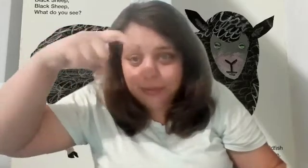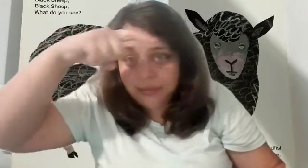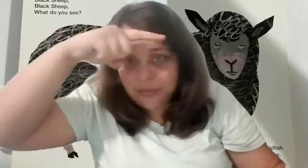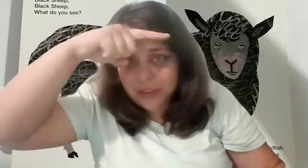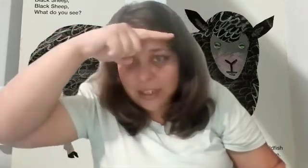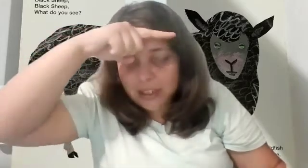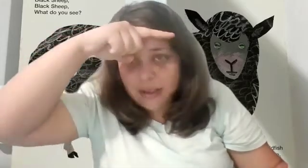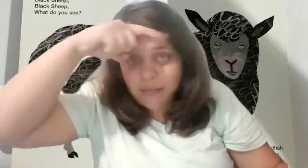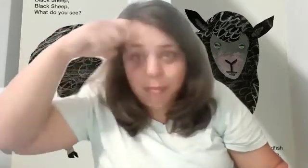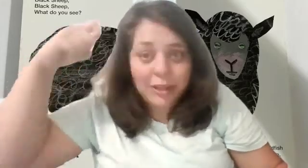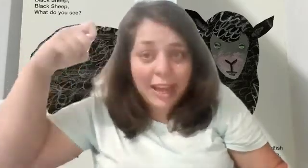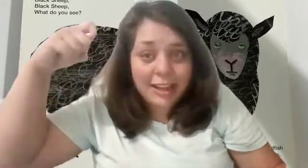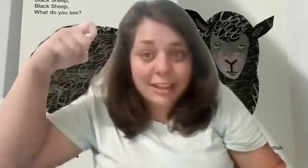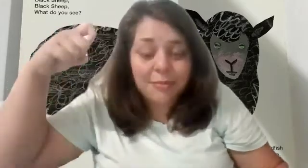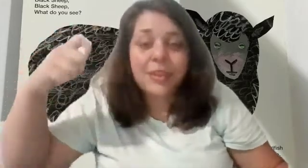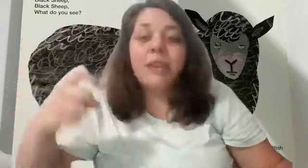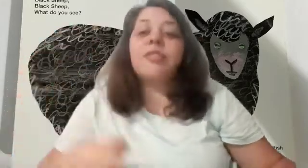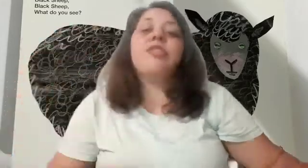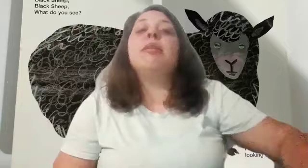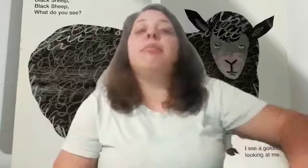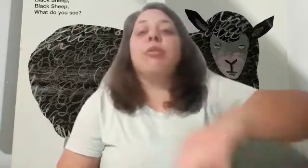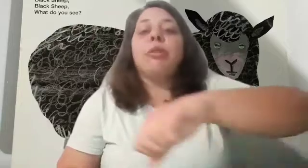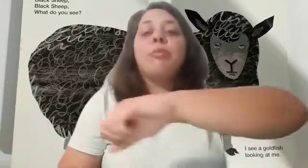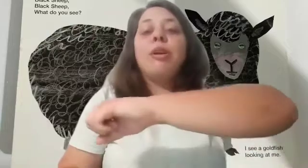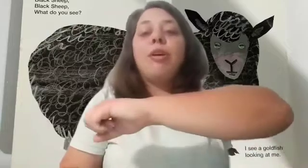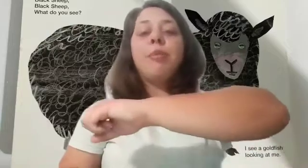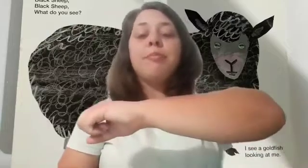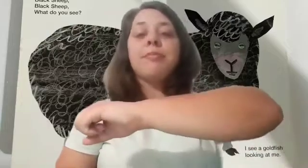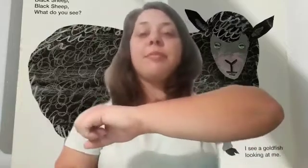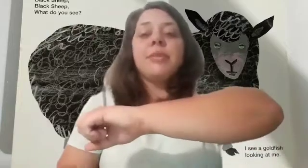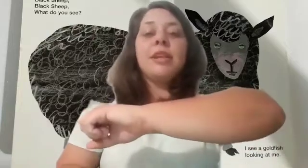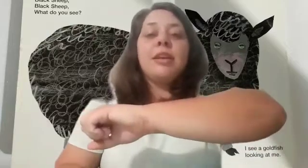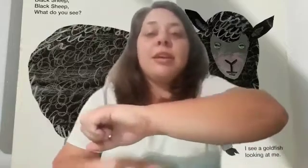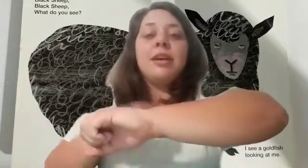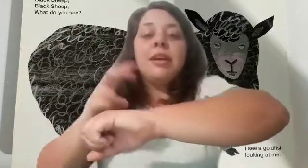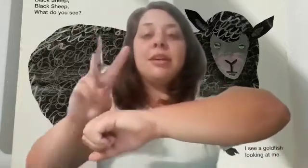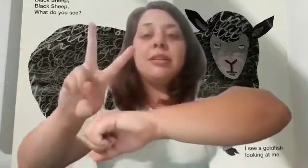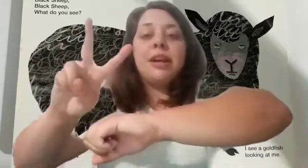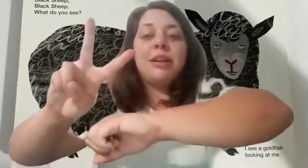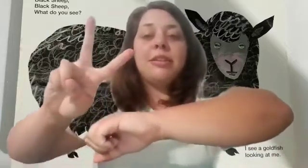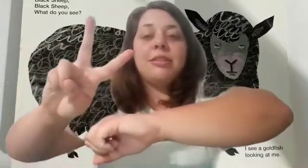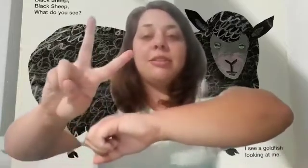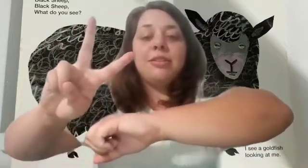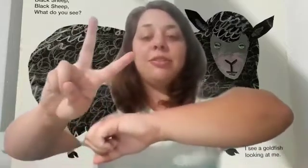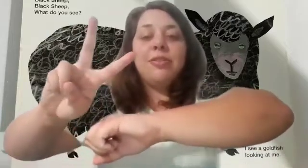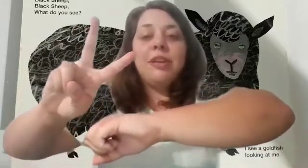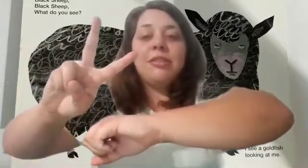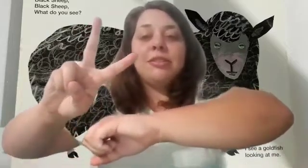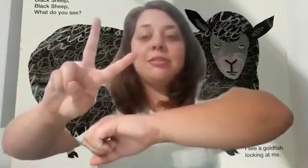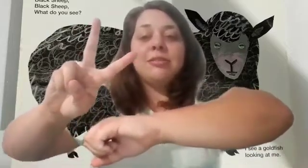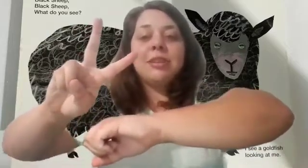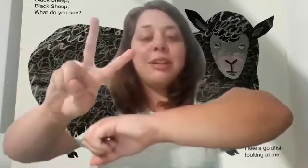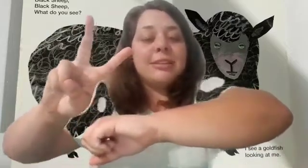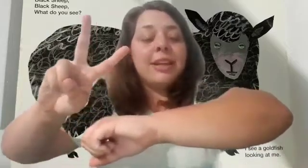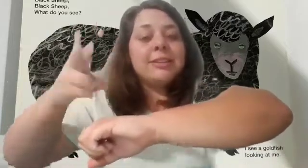pull. Black. And for sheep, you hold up one arm, you take your two